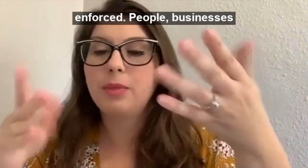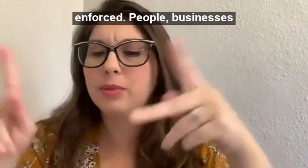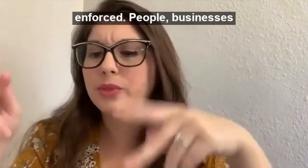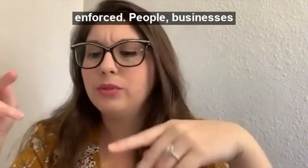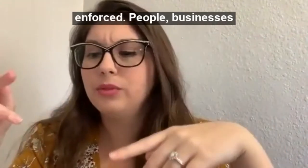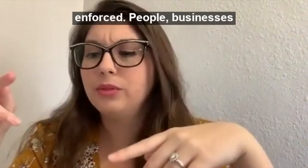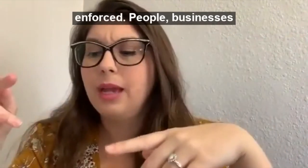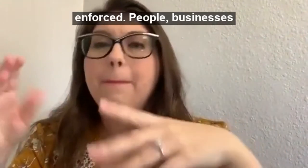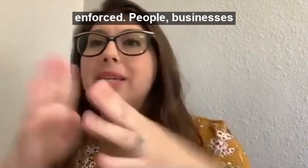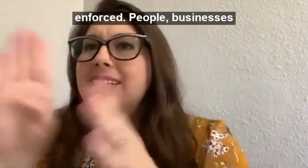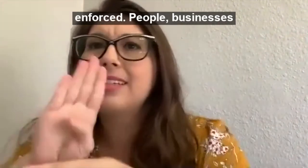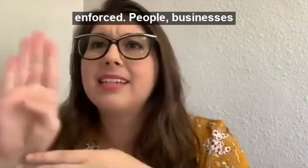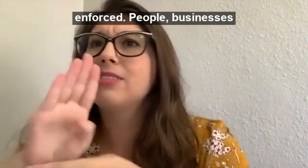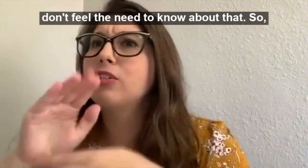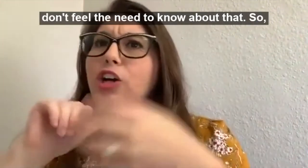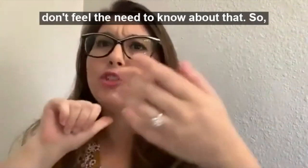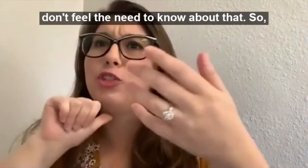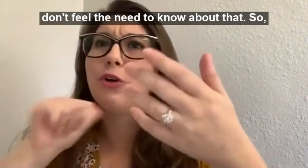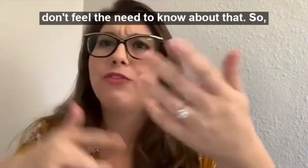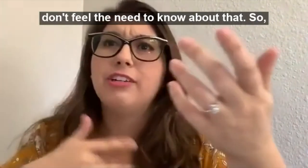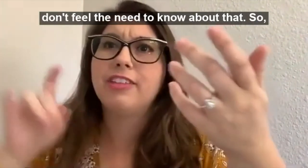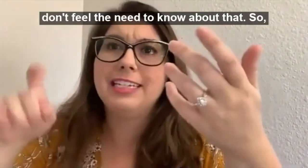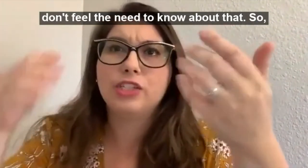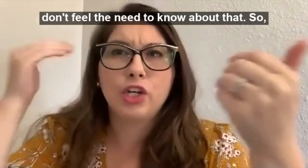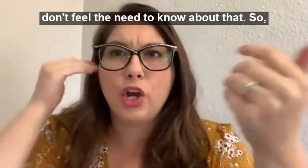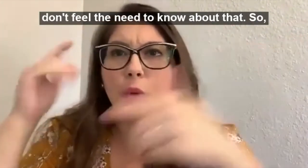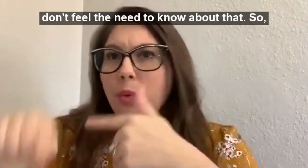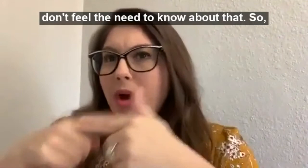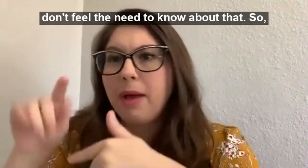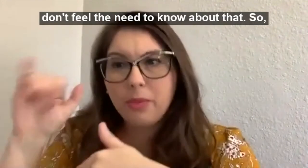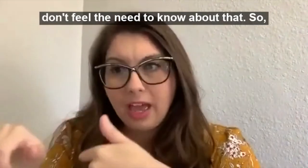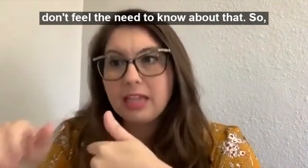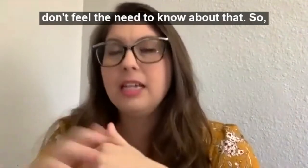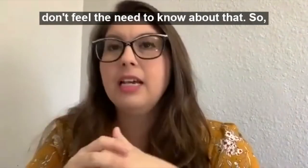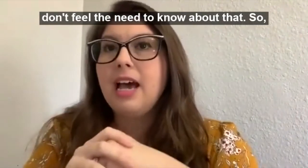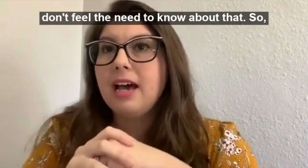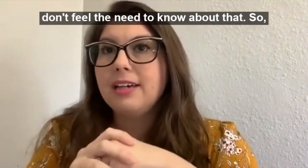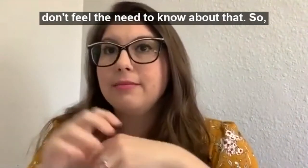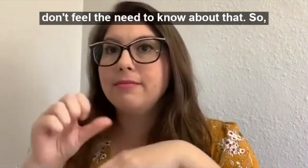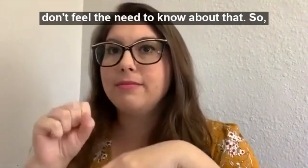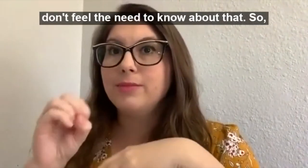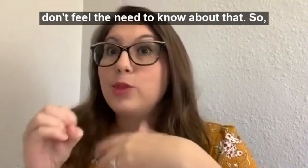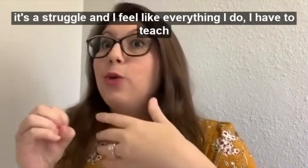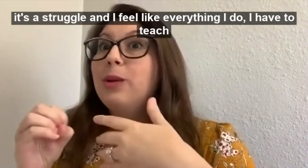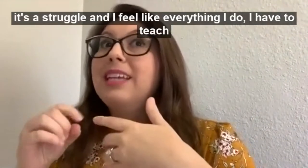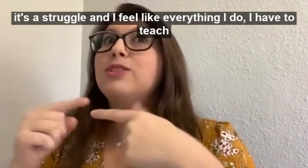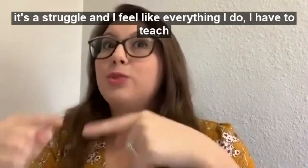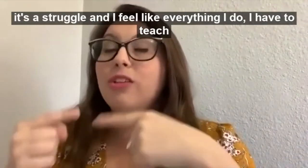People, businesses don't feel the need to know about that. So it's a struggle, and I